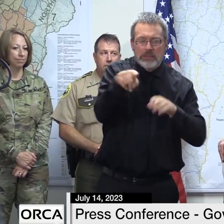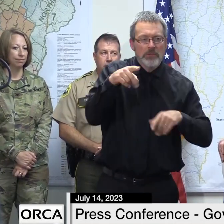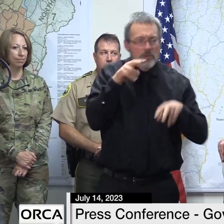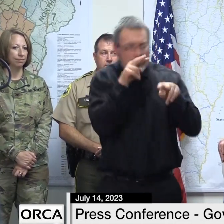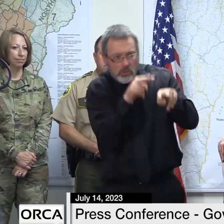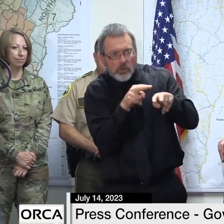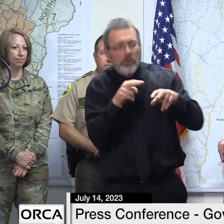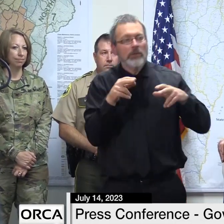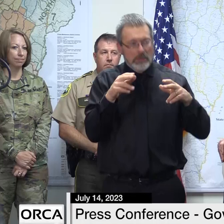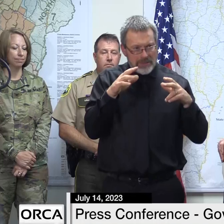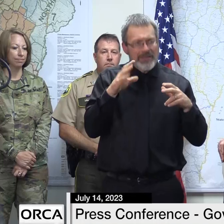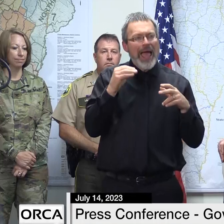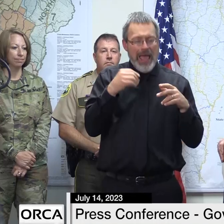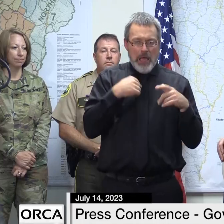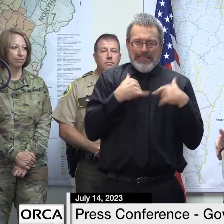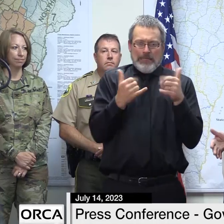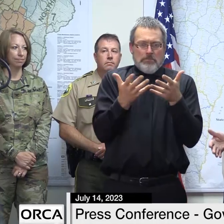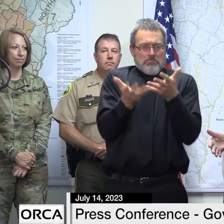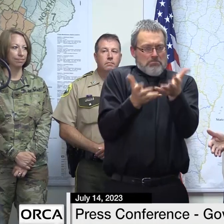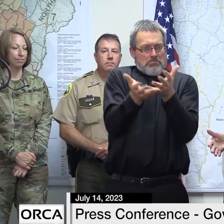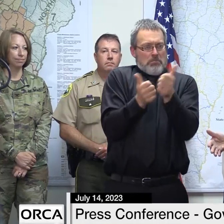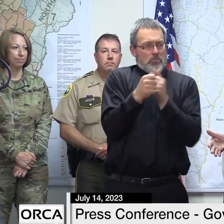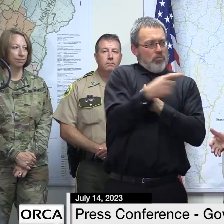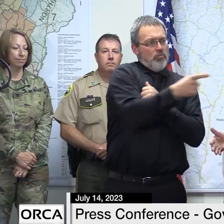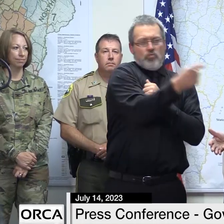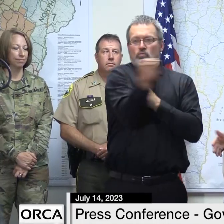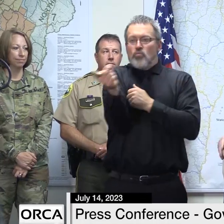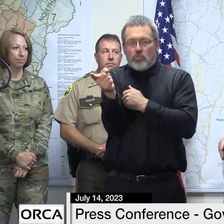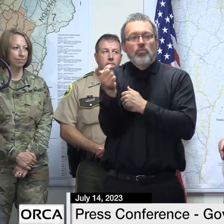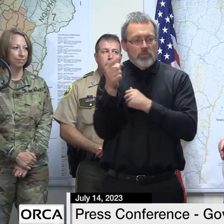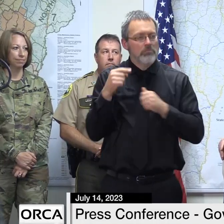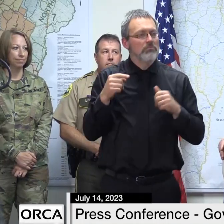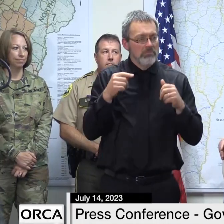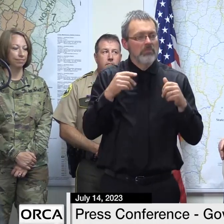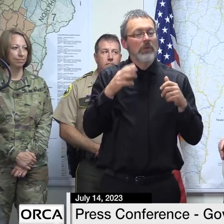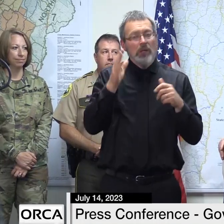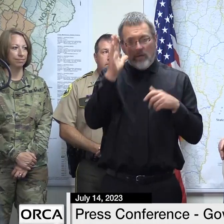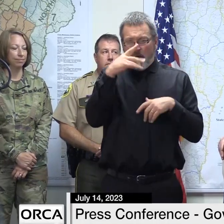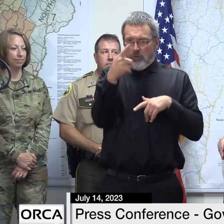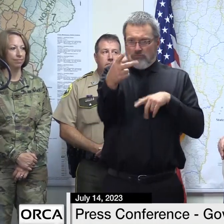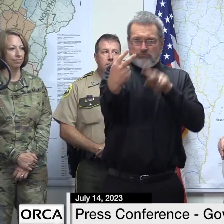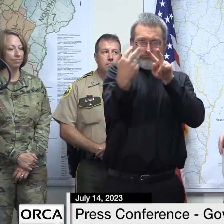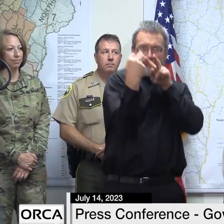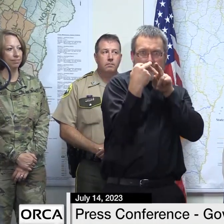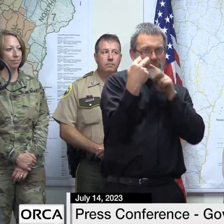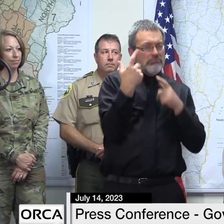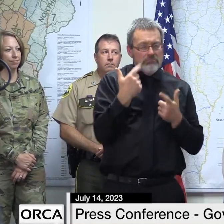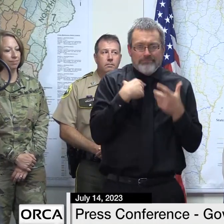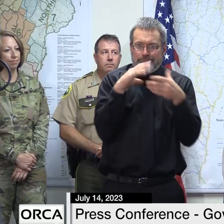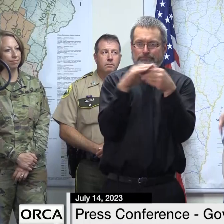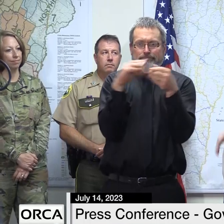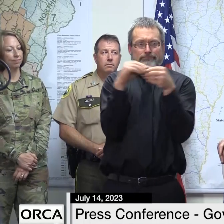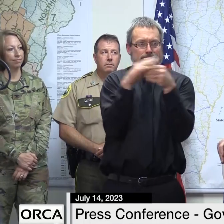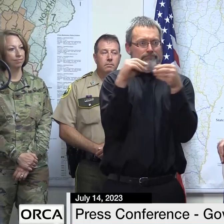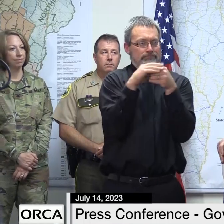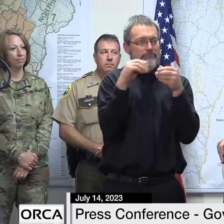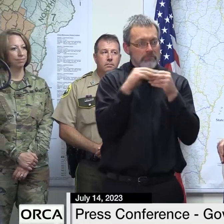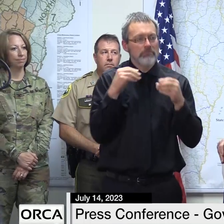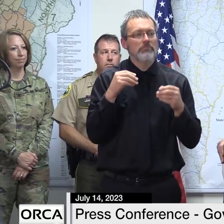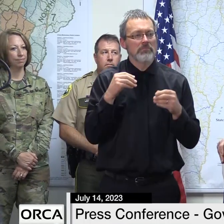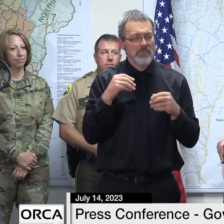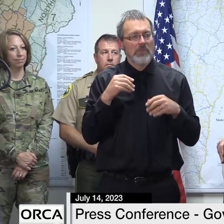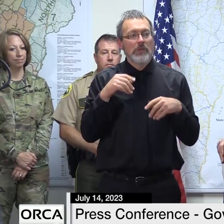communicate with all of you so that you can communicate with your listeners. So that we be prepared if and